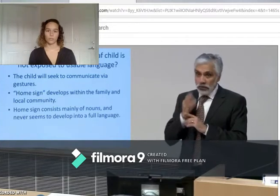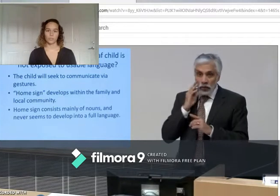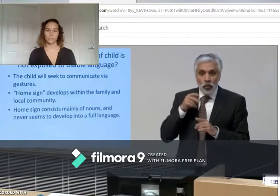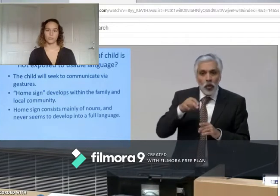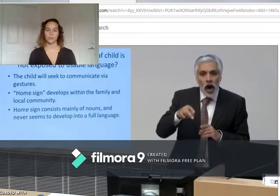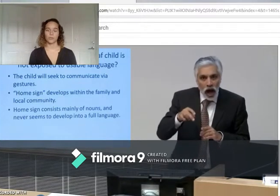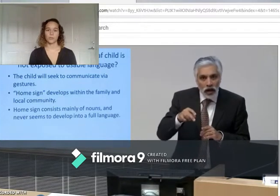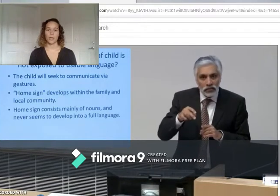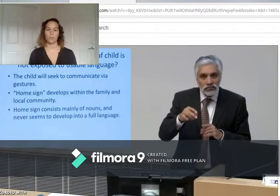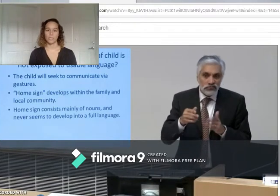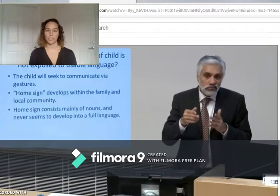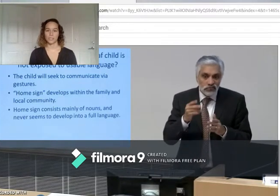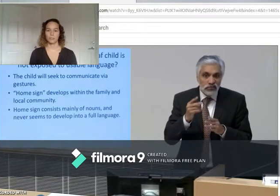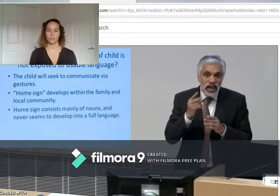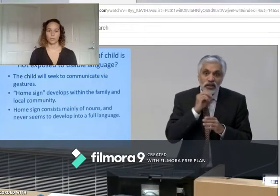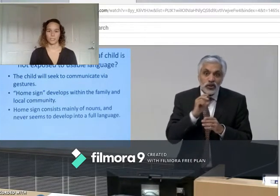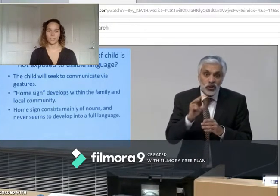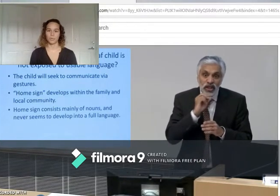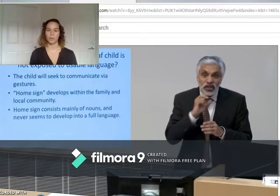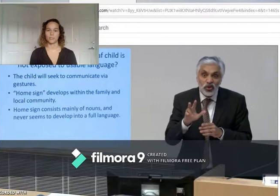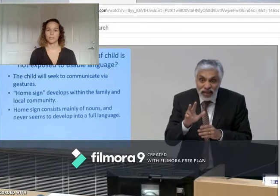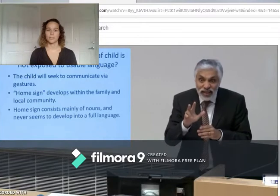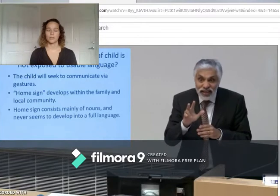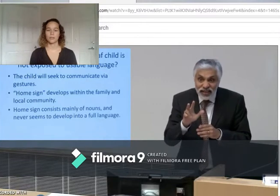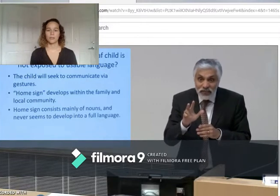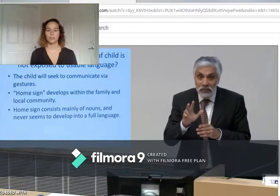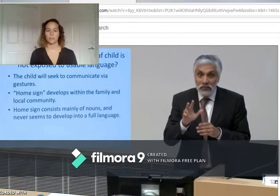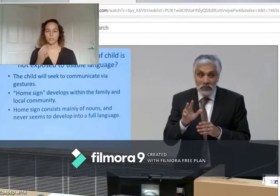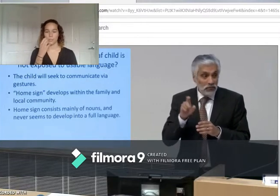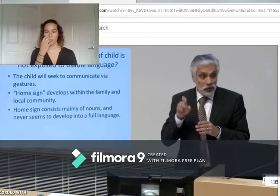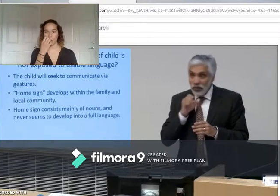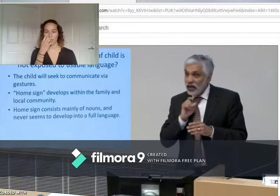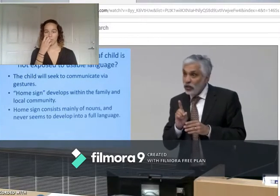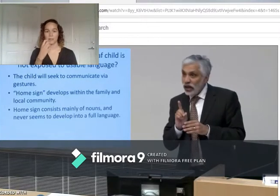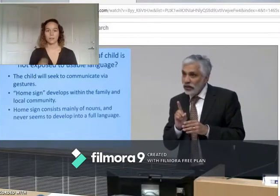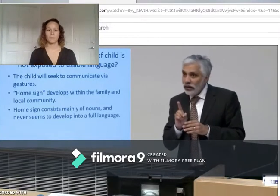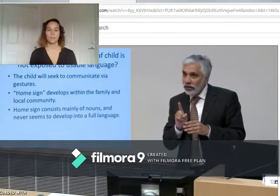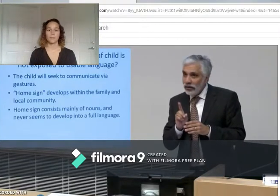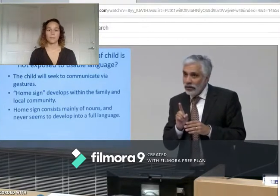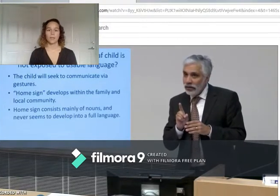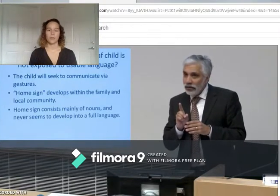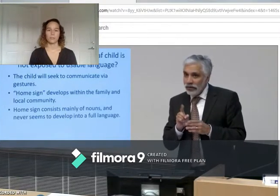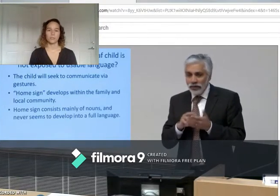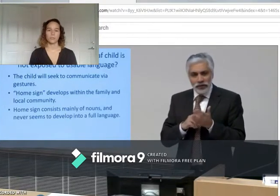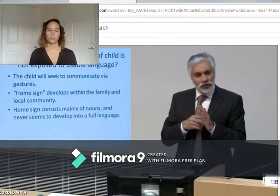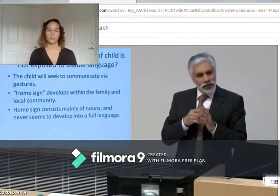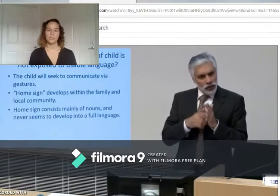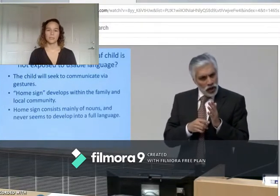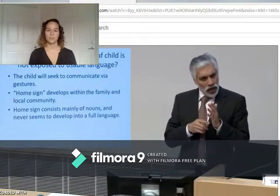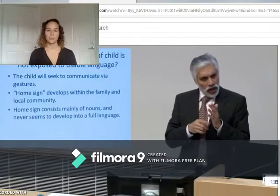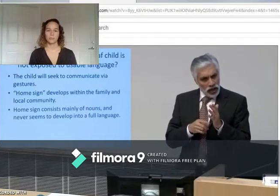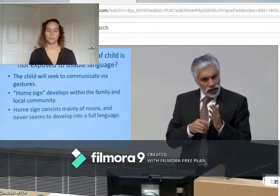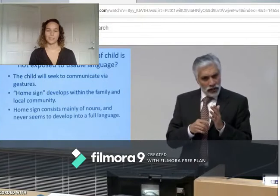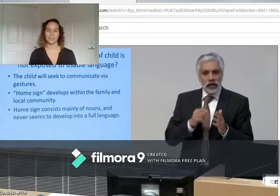over, they'll start to turn over at 1 year when normally it's 2 months. They'll learn to walk at around